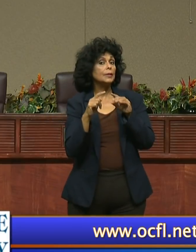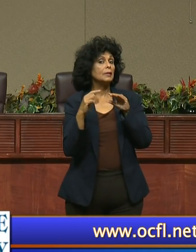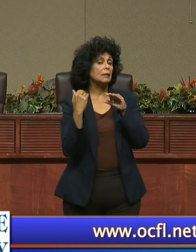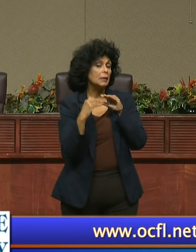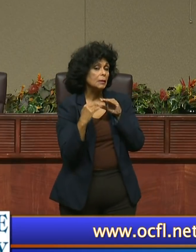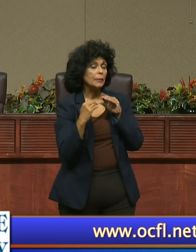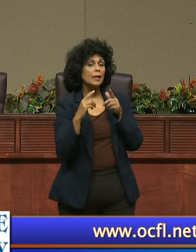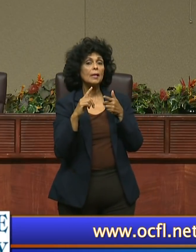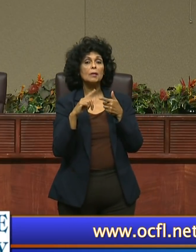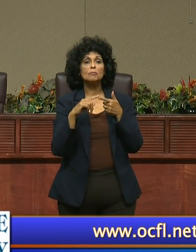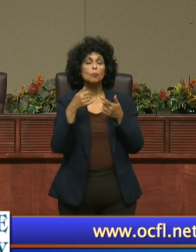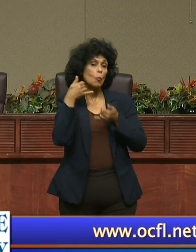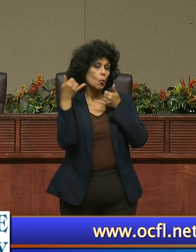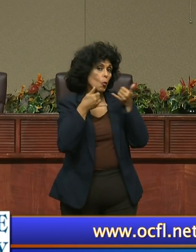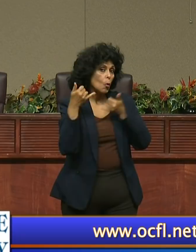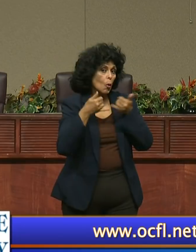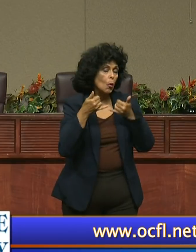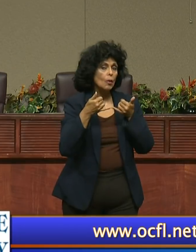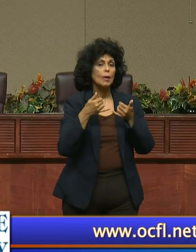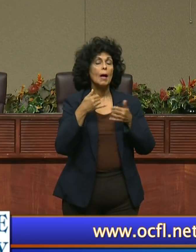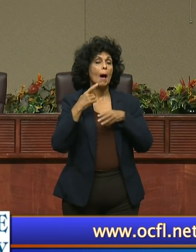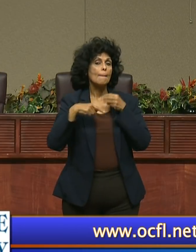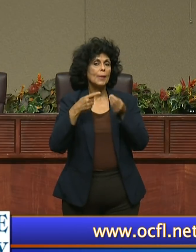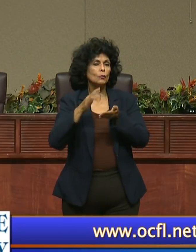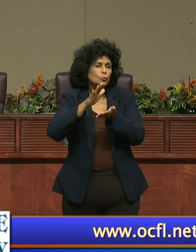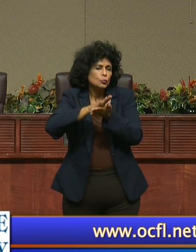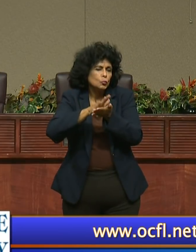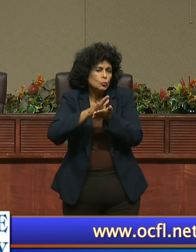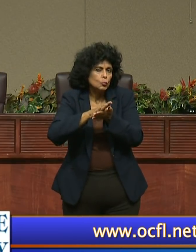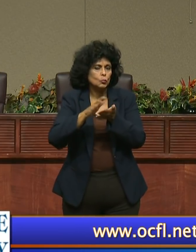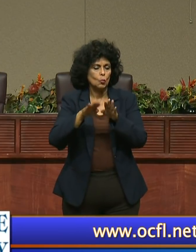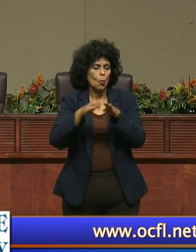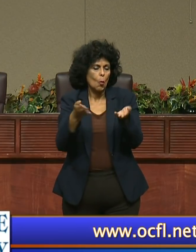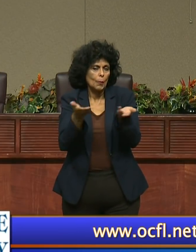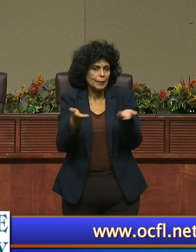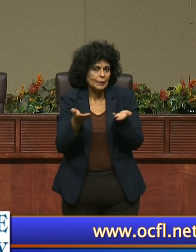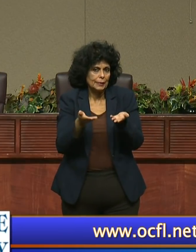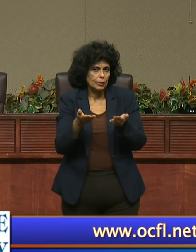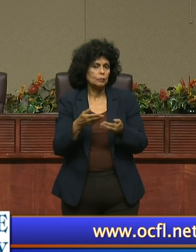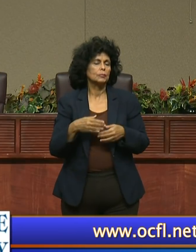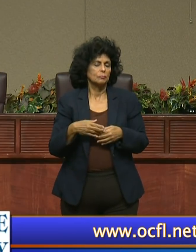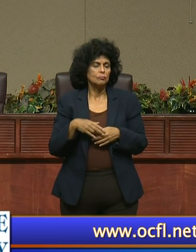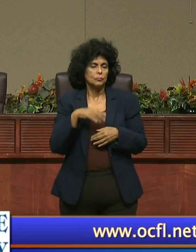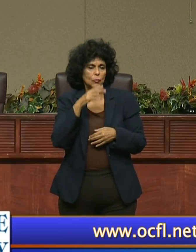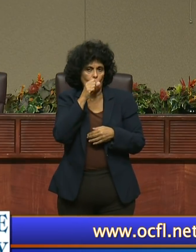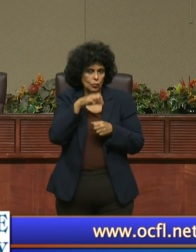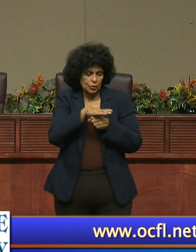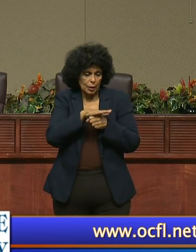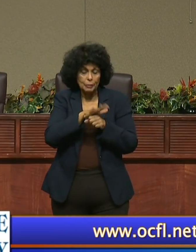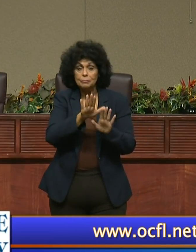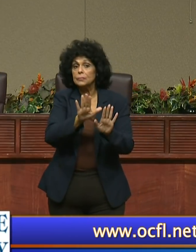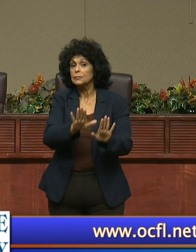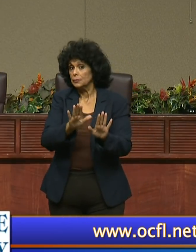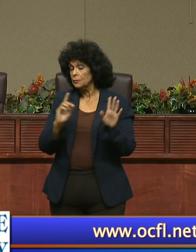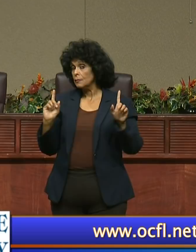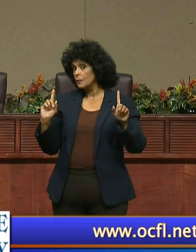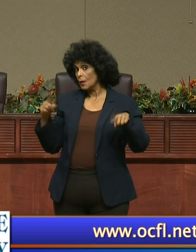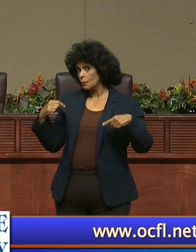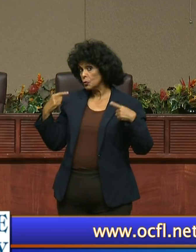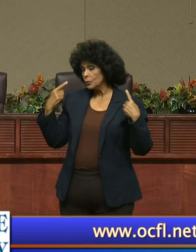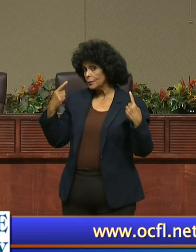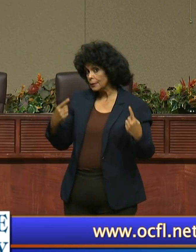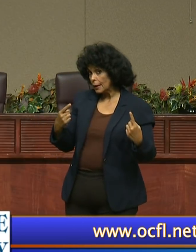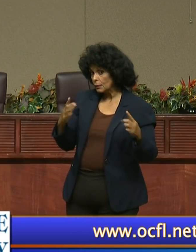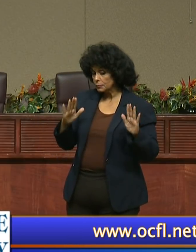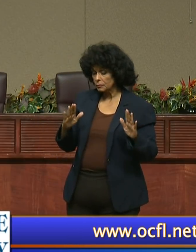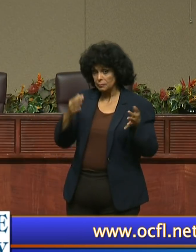regarding the potential for the schools to reopen here within Orange County. I will tell you that at this point, that is a